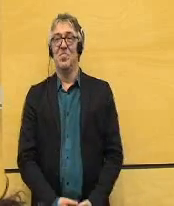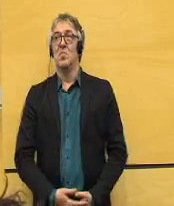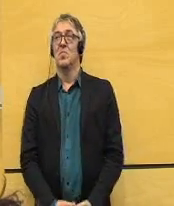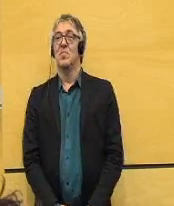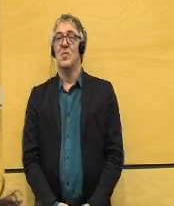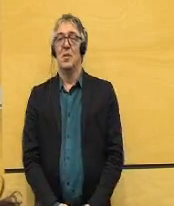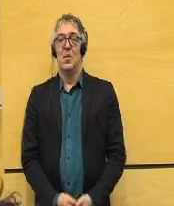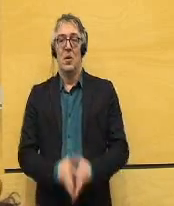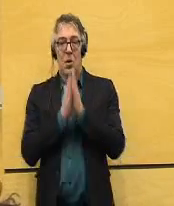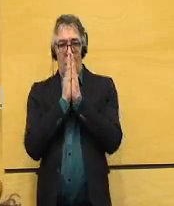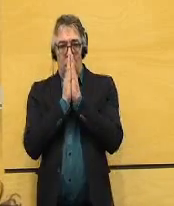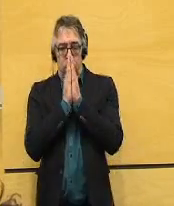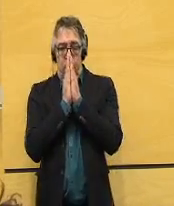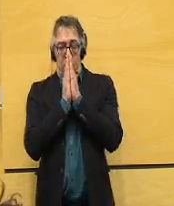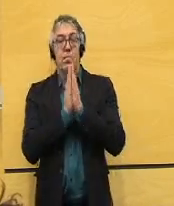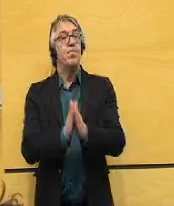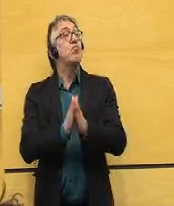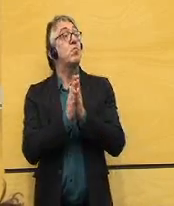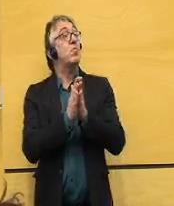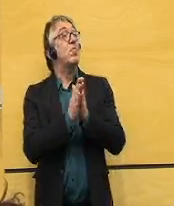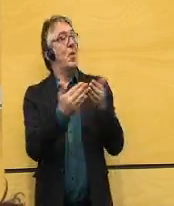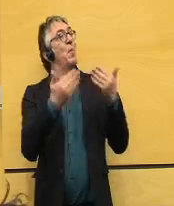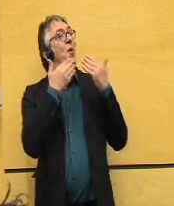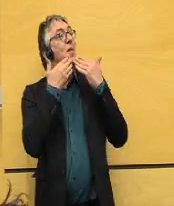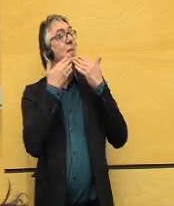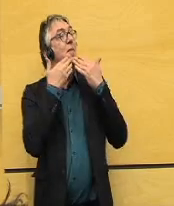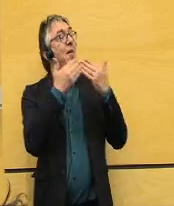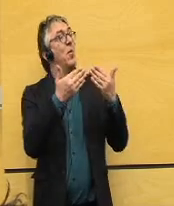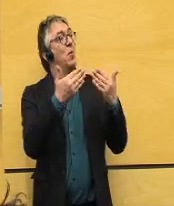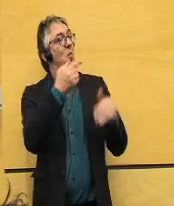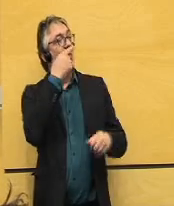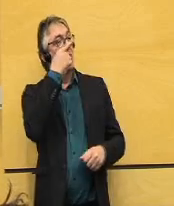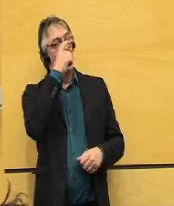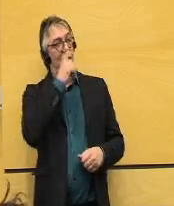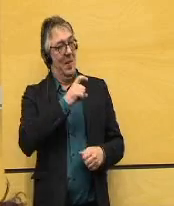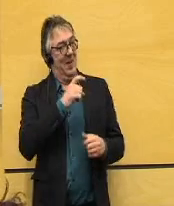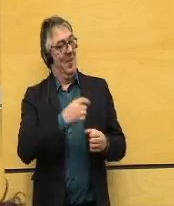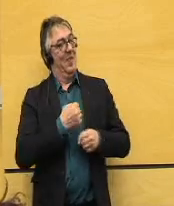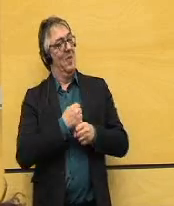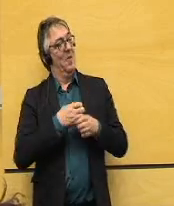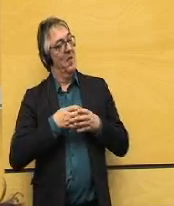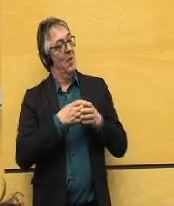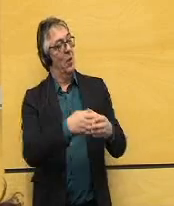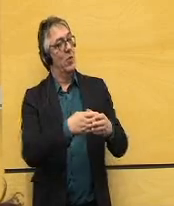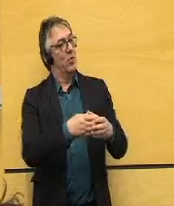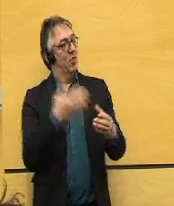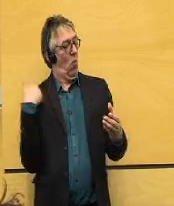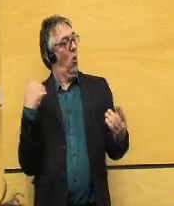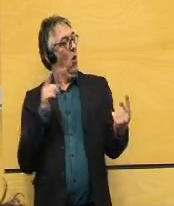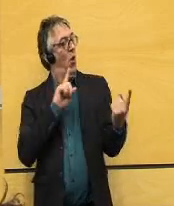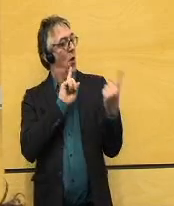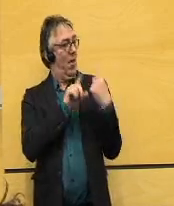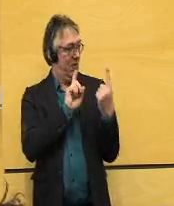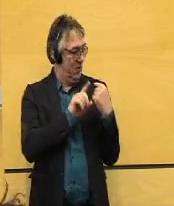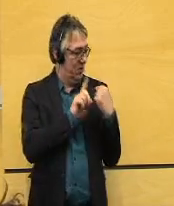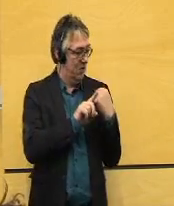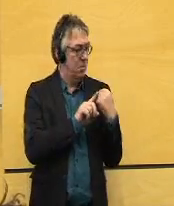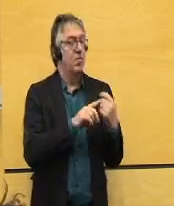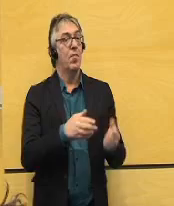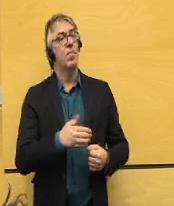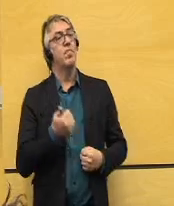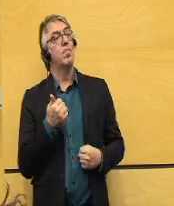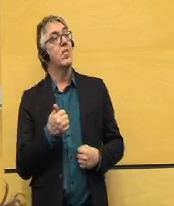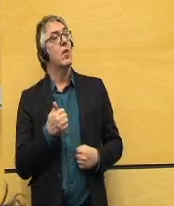Well, thank you, delegation, for the way that you've been answering all the questions put to you. I'd like to hear from the